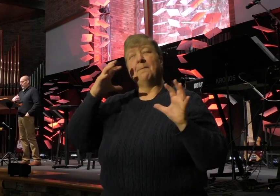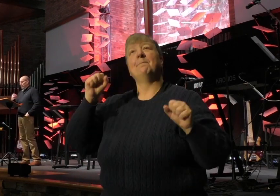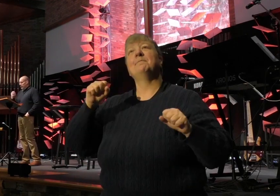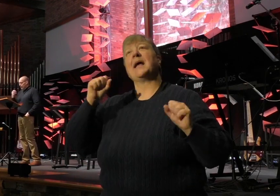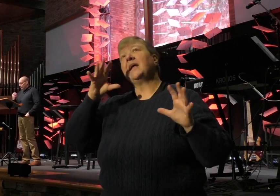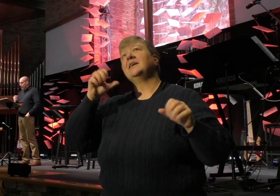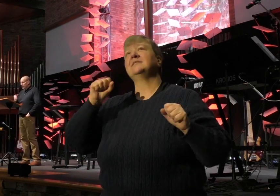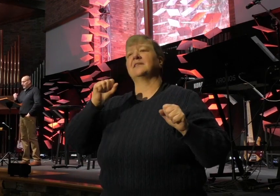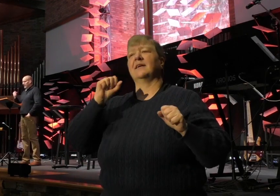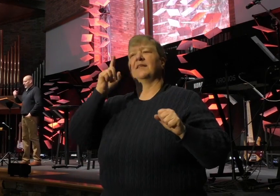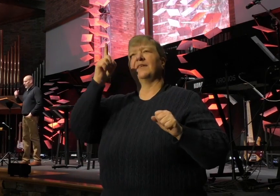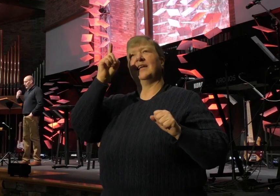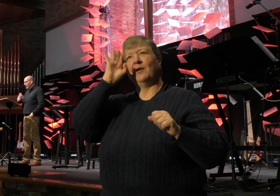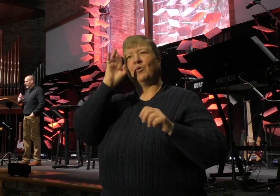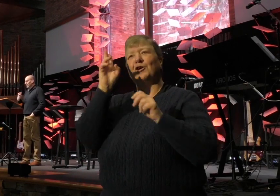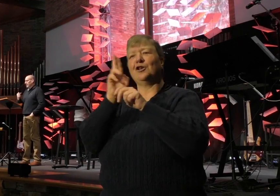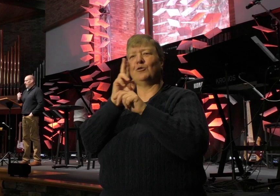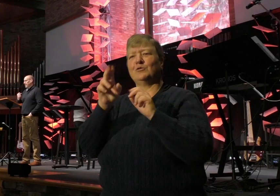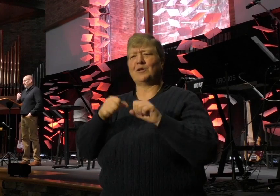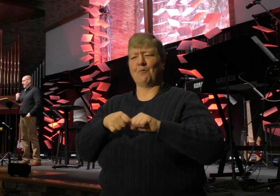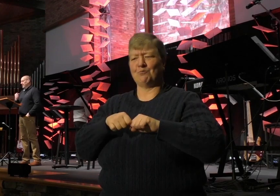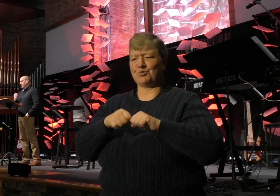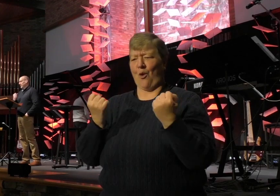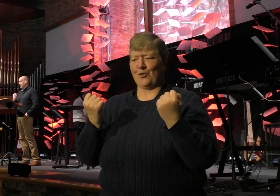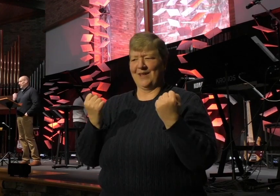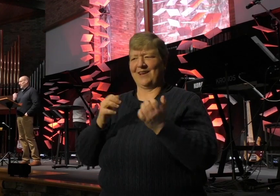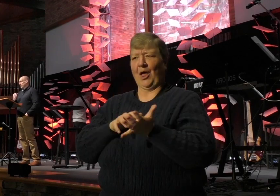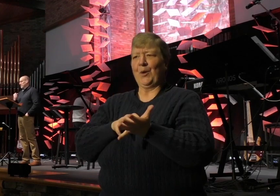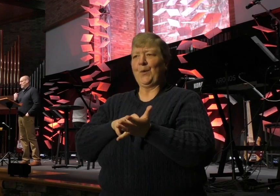use broken, weak,